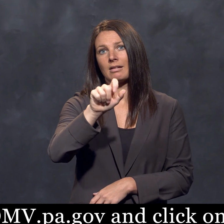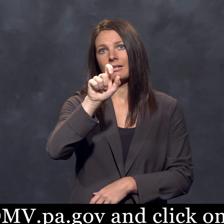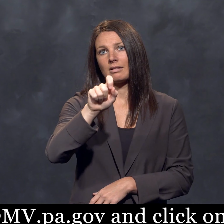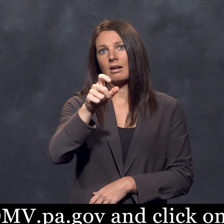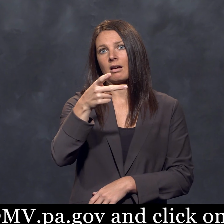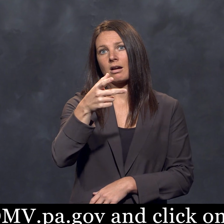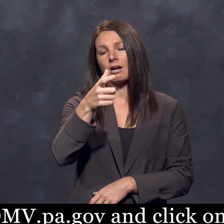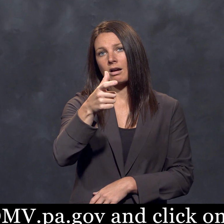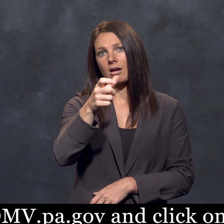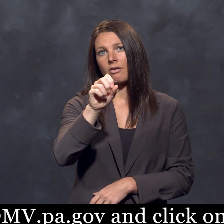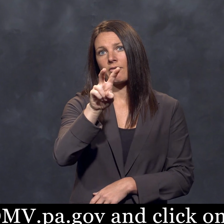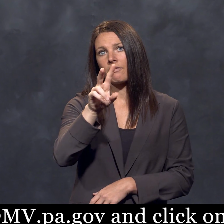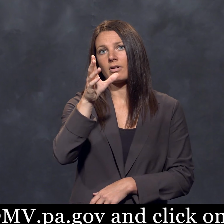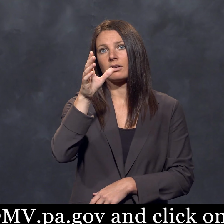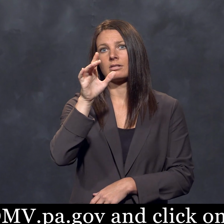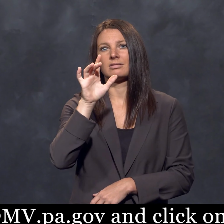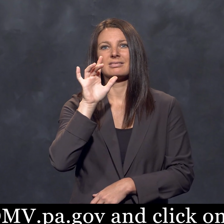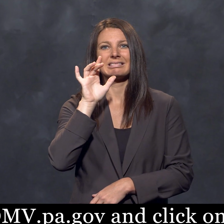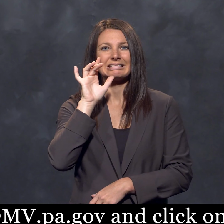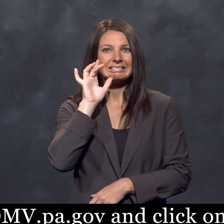dmv.pa.gov and click on Find a Location,